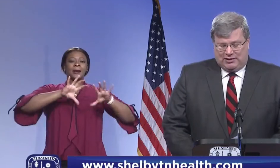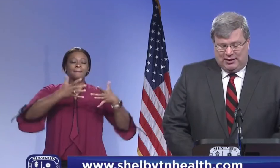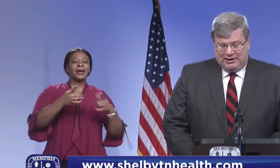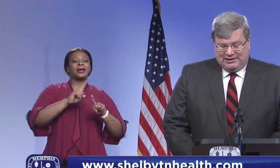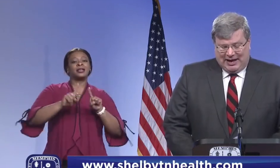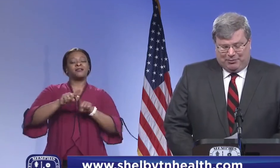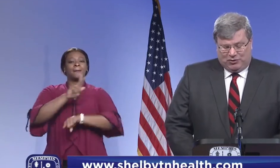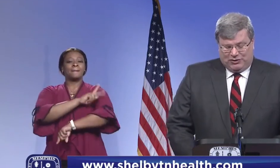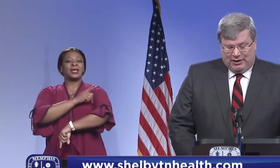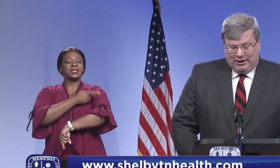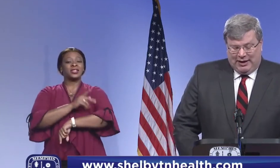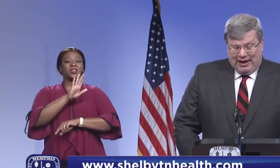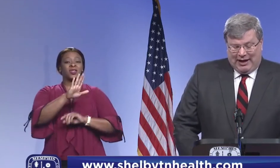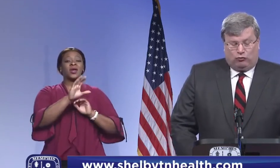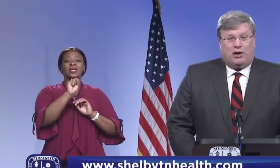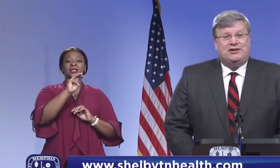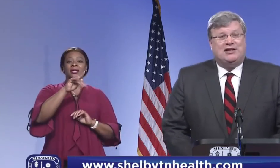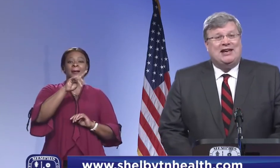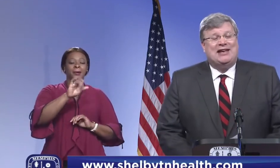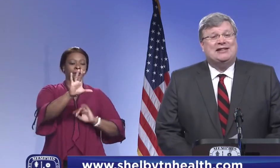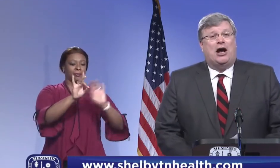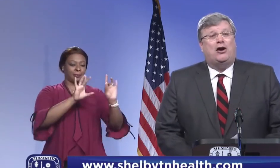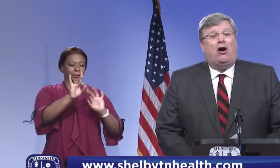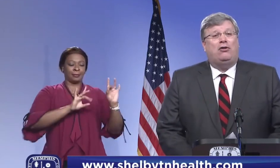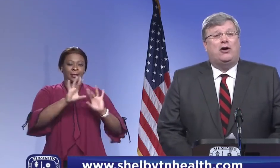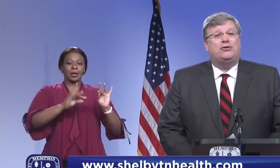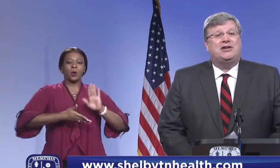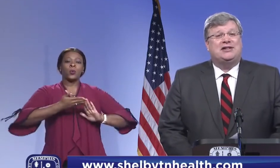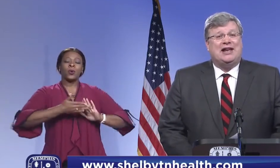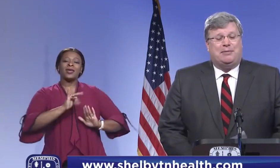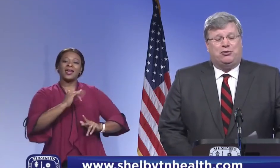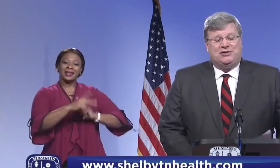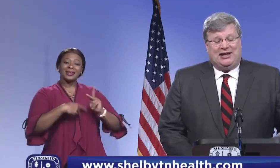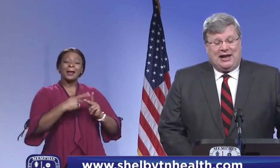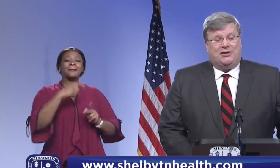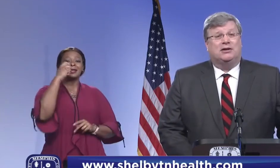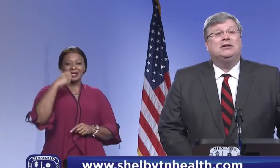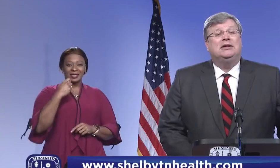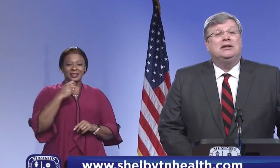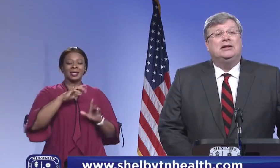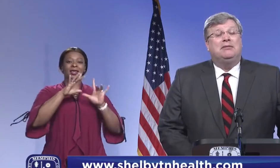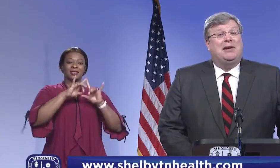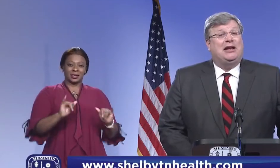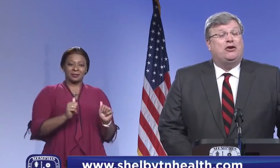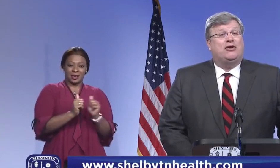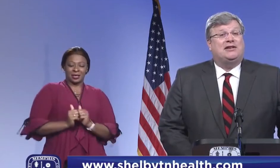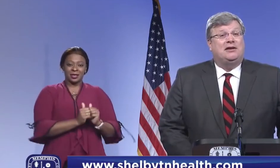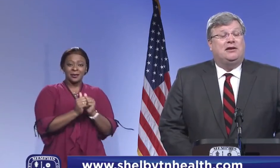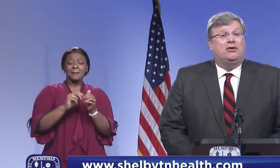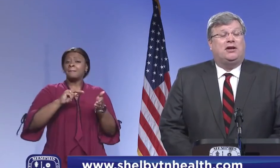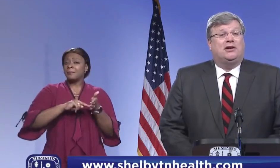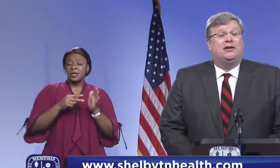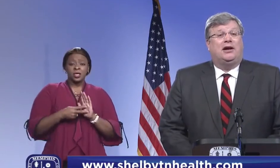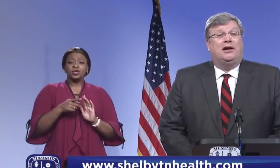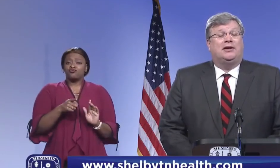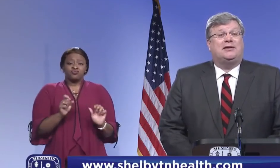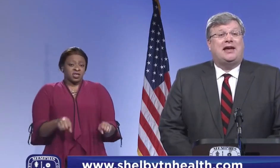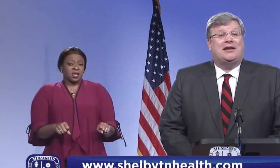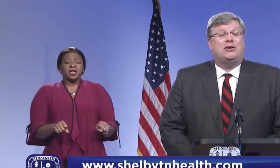patient samples and runs a test on all those samples together, meaning